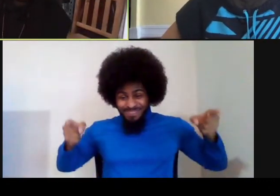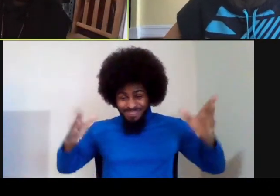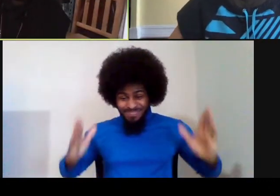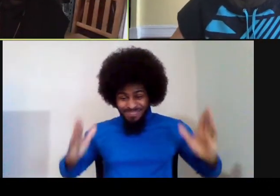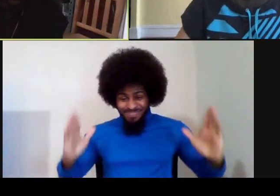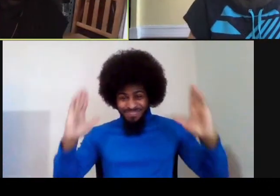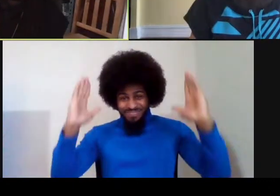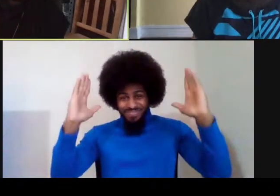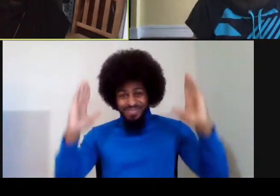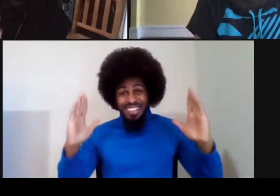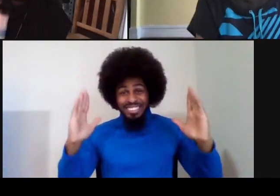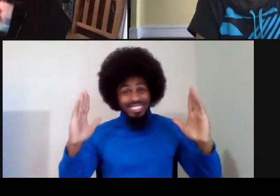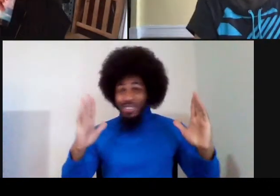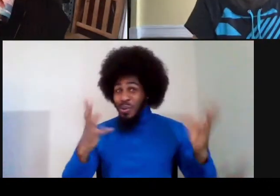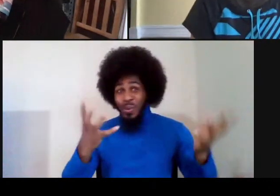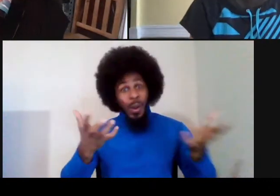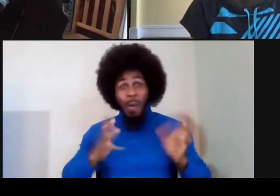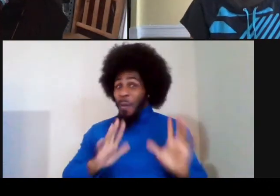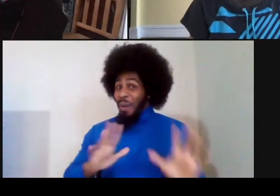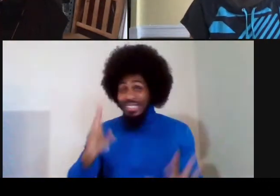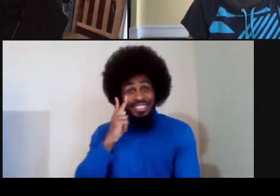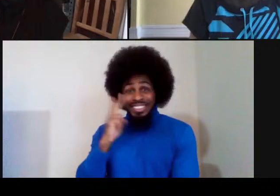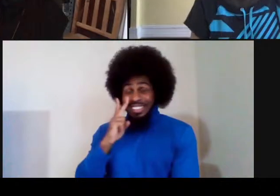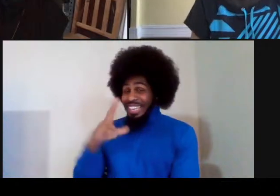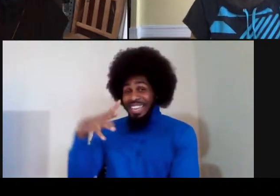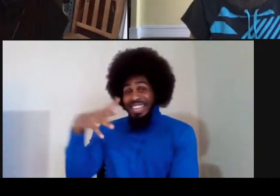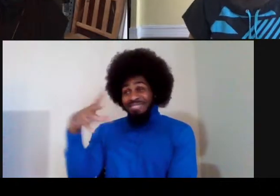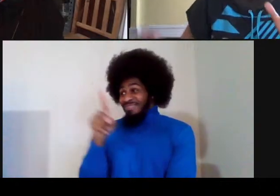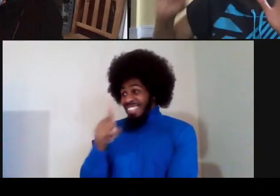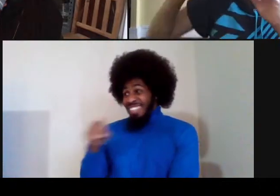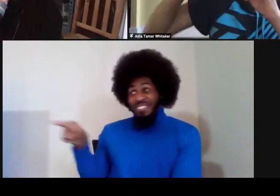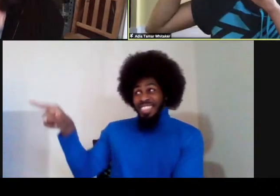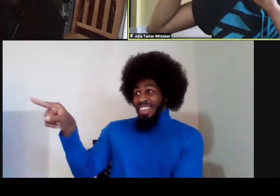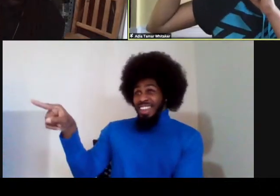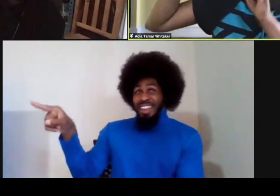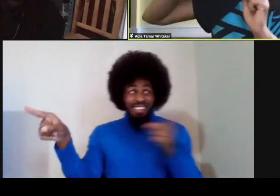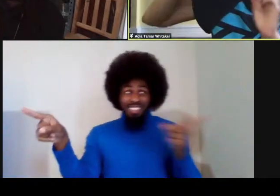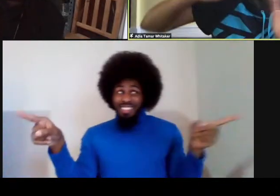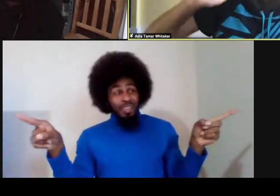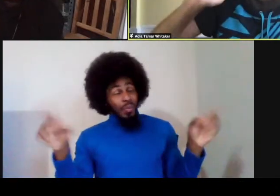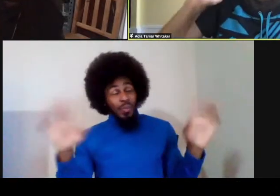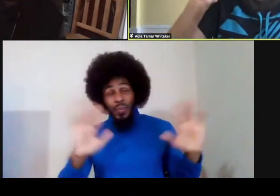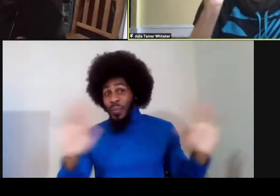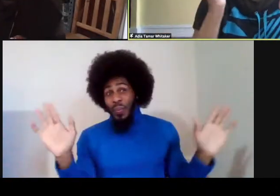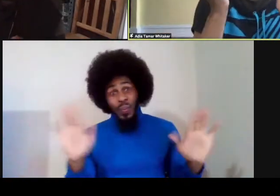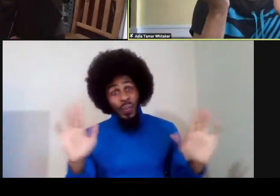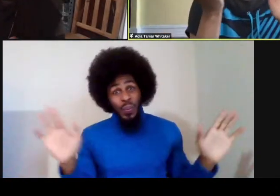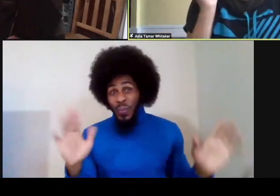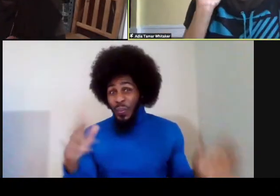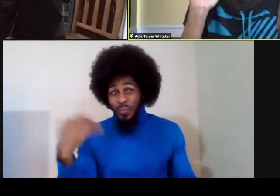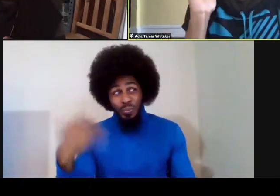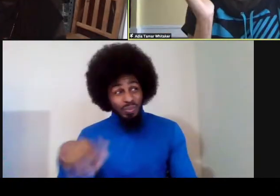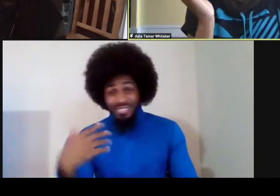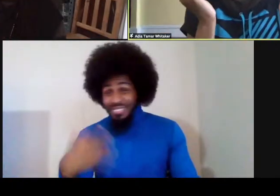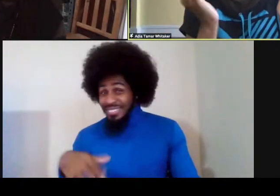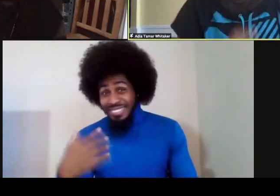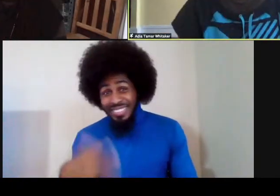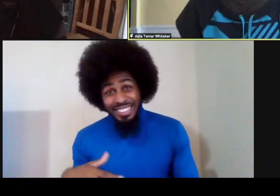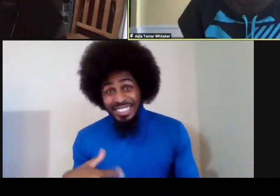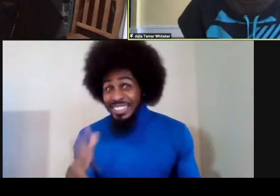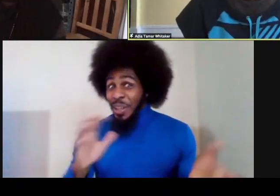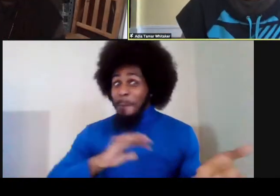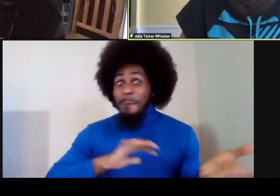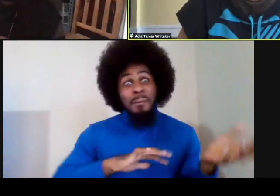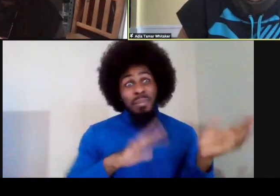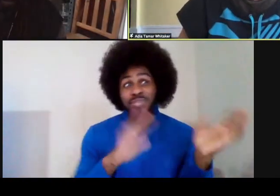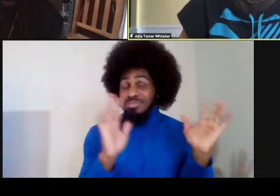anyway. They will. Like... But if the scene of the crime is this way, so if I